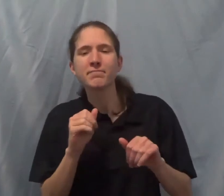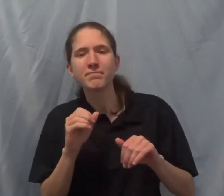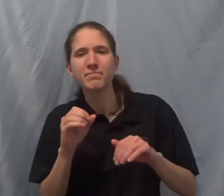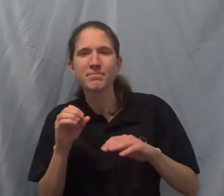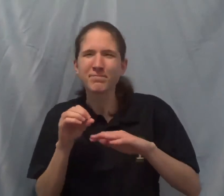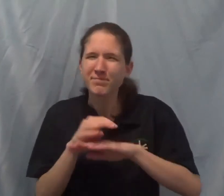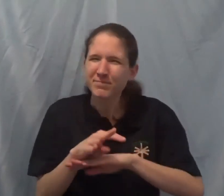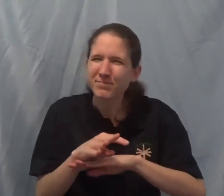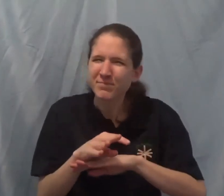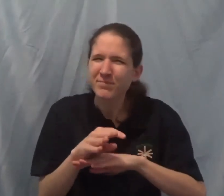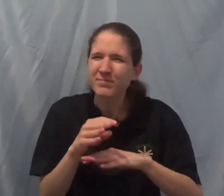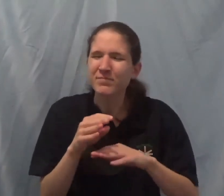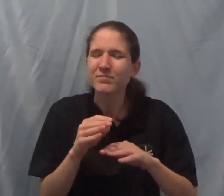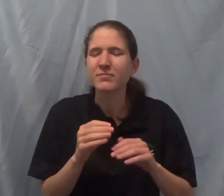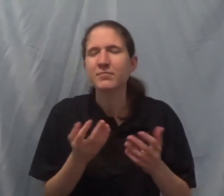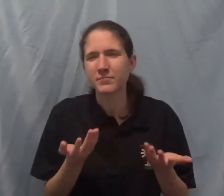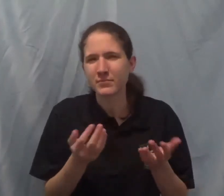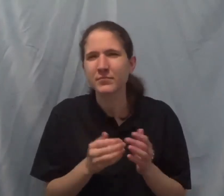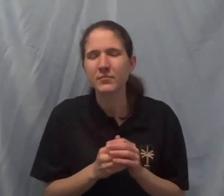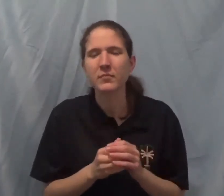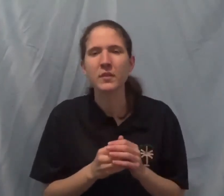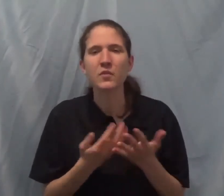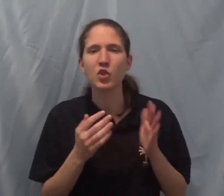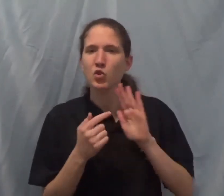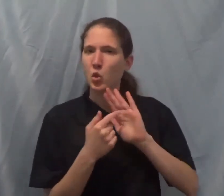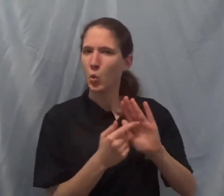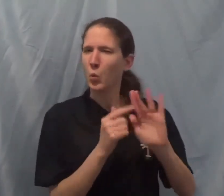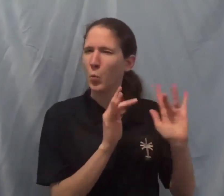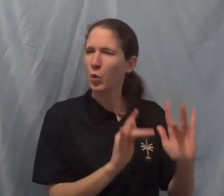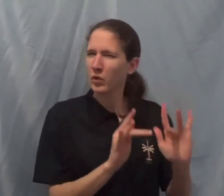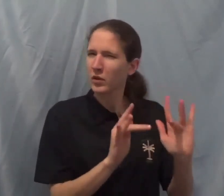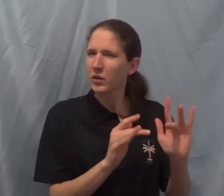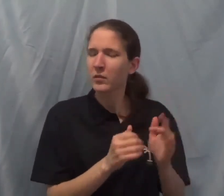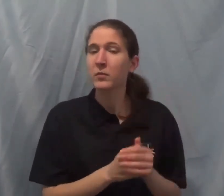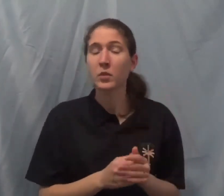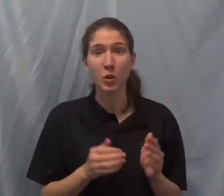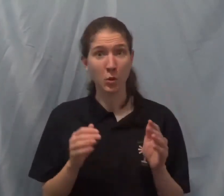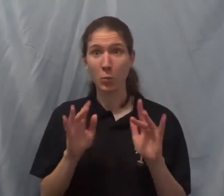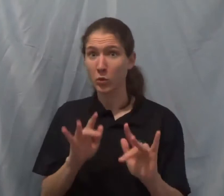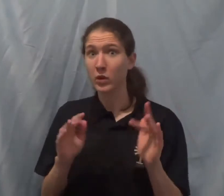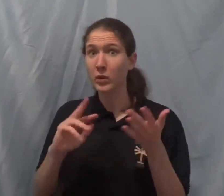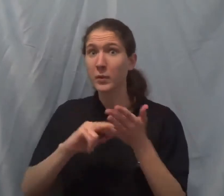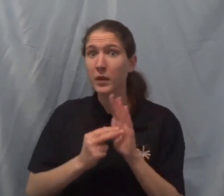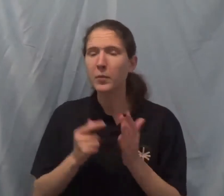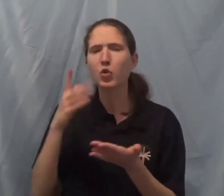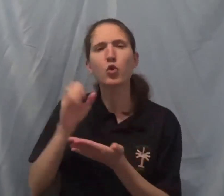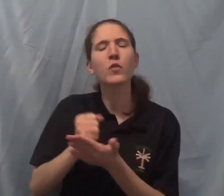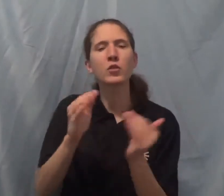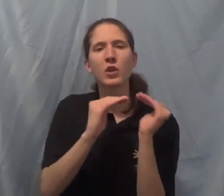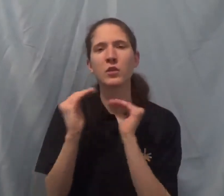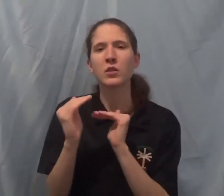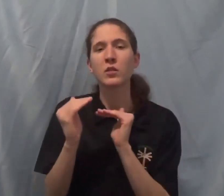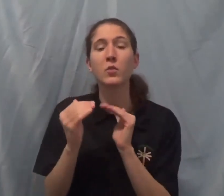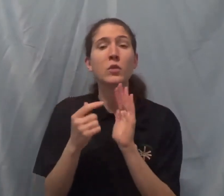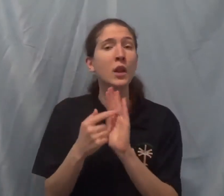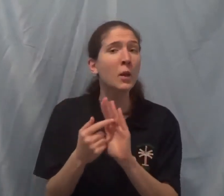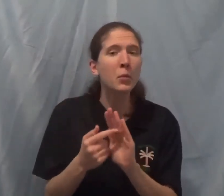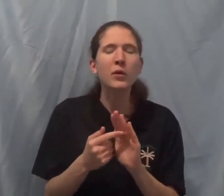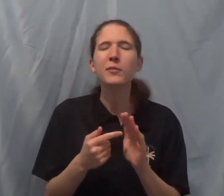with justice. You're fined $200 for a traffic violation, but because of you are so forthright in the court